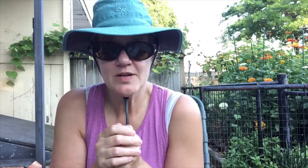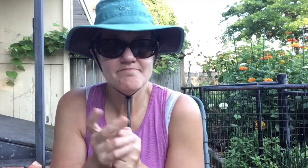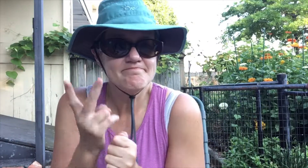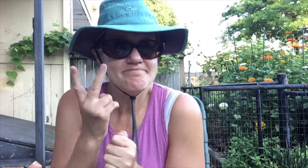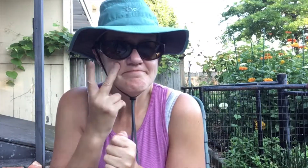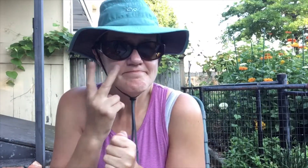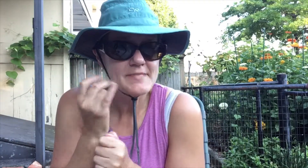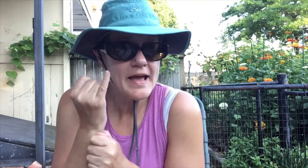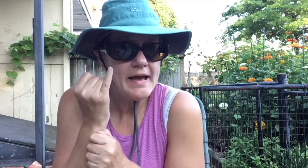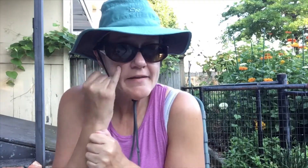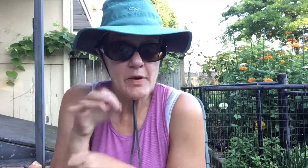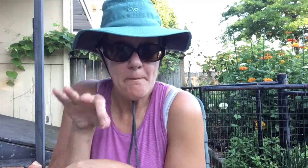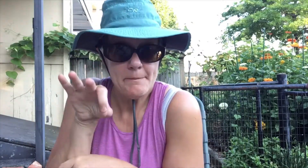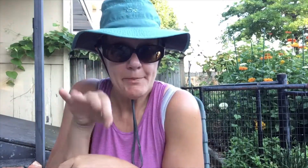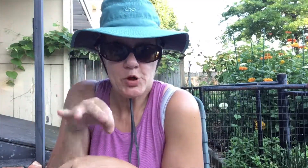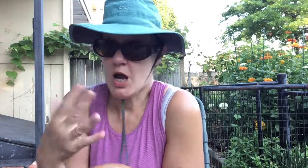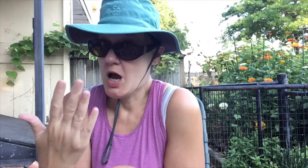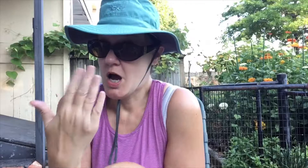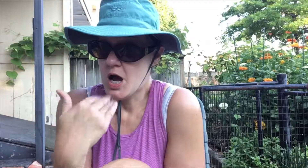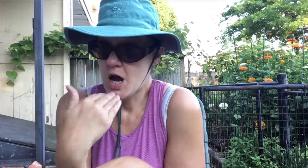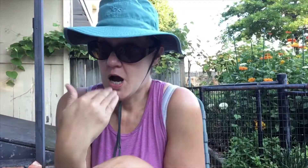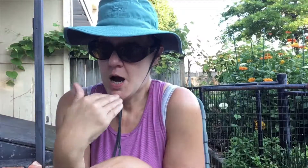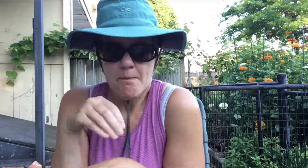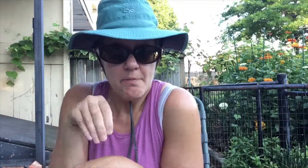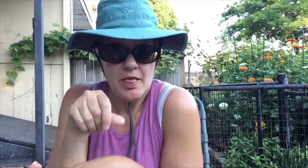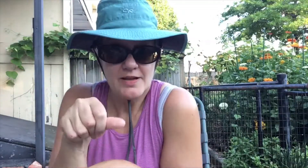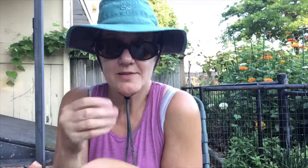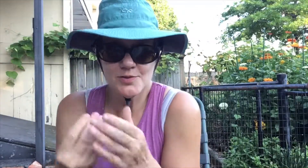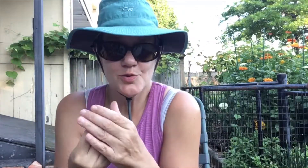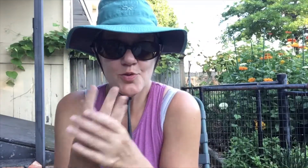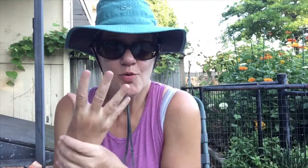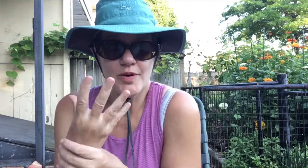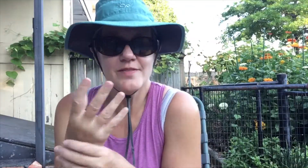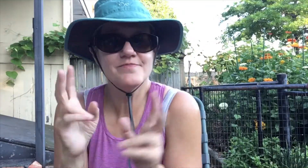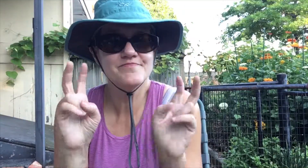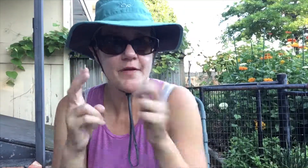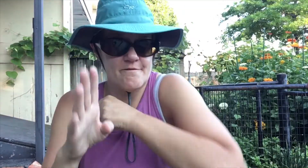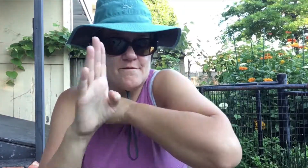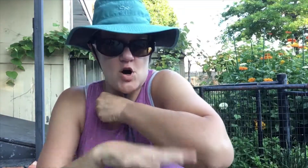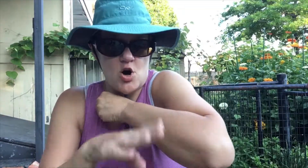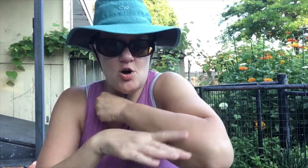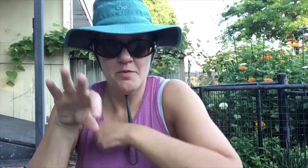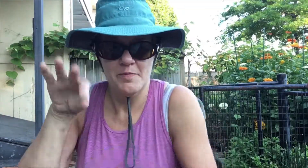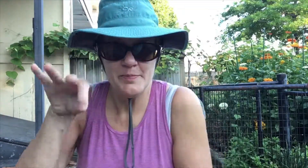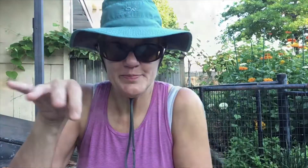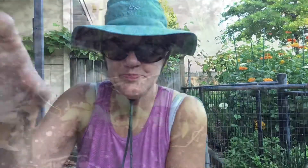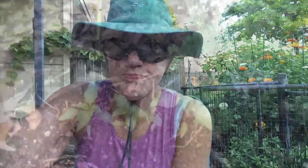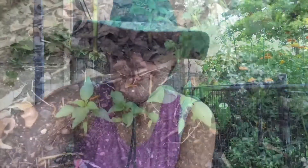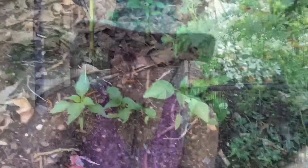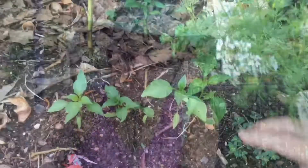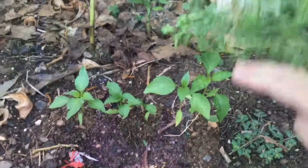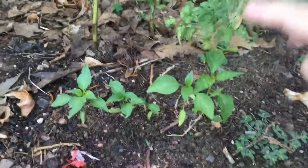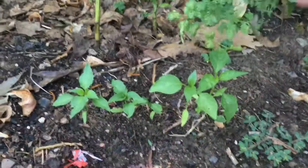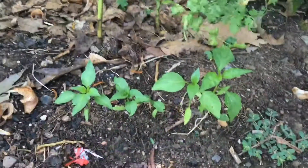easier to take care of. So let's see if our hot peppers are growing. These are fall